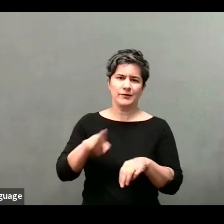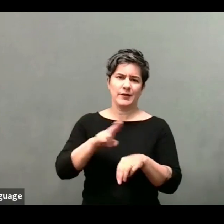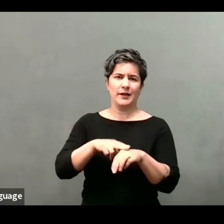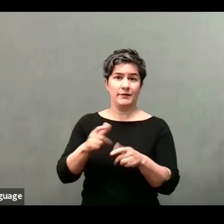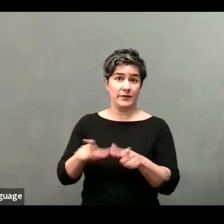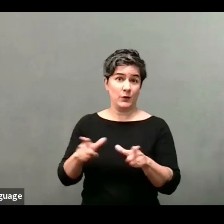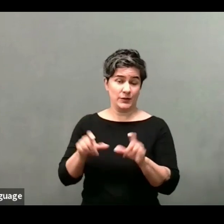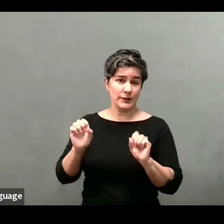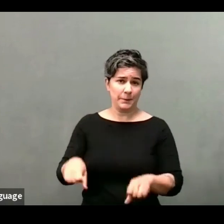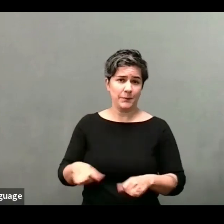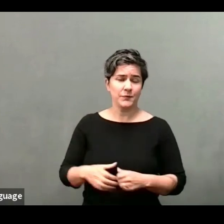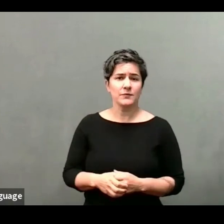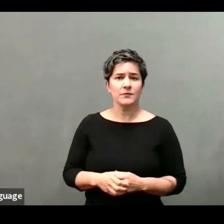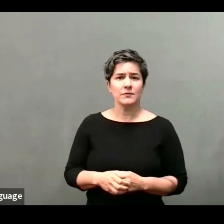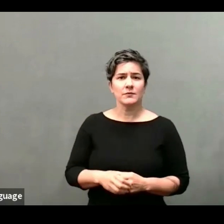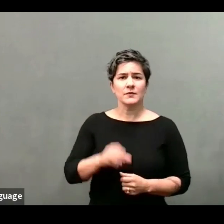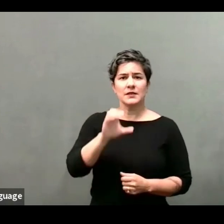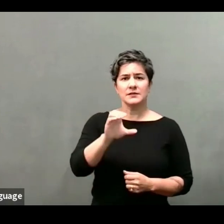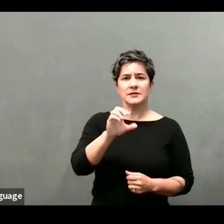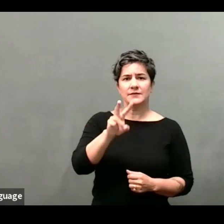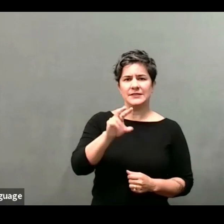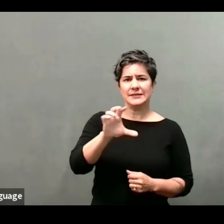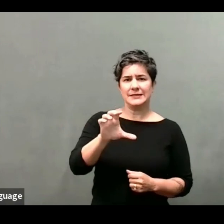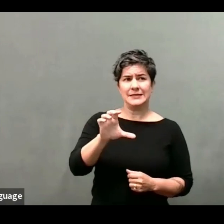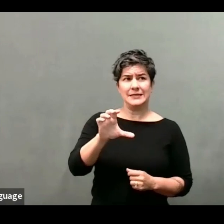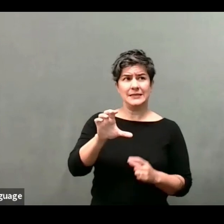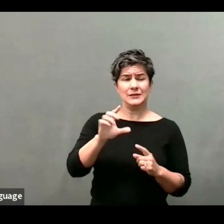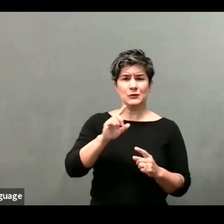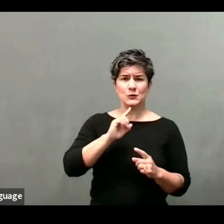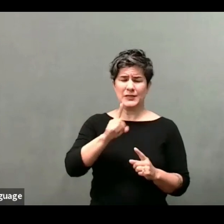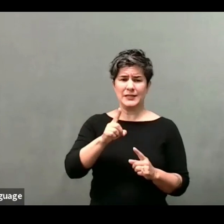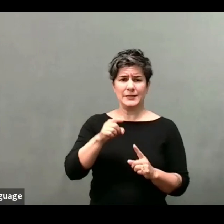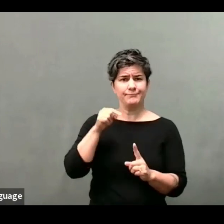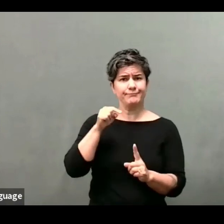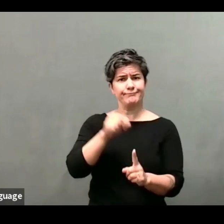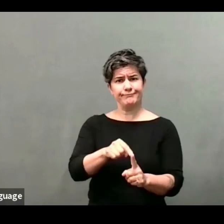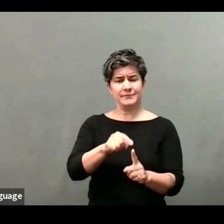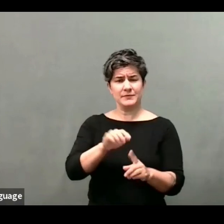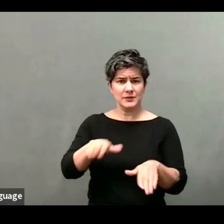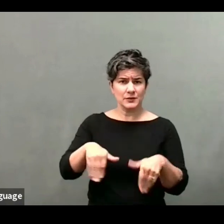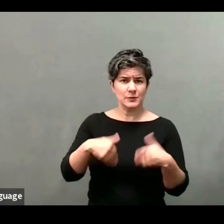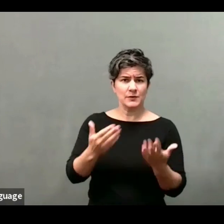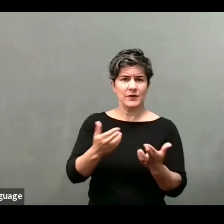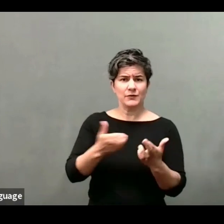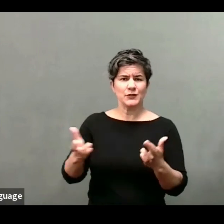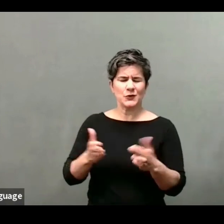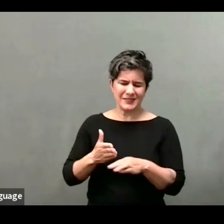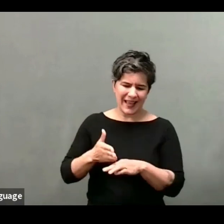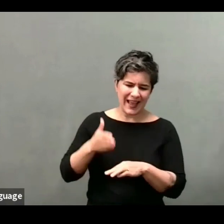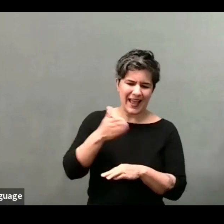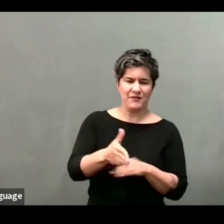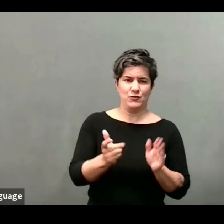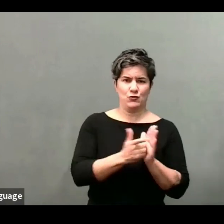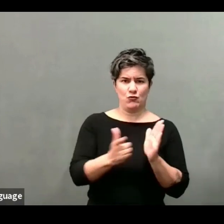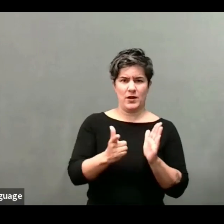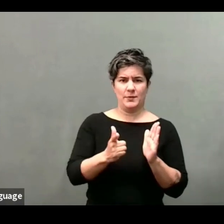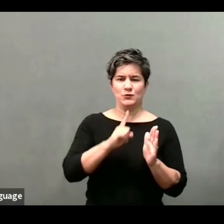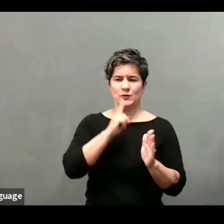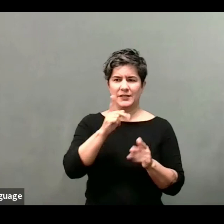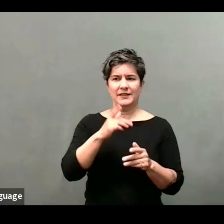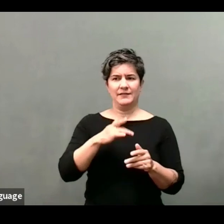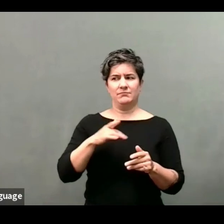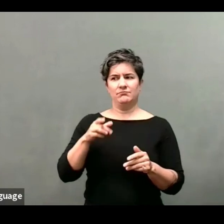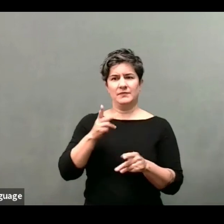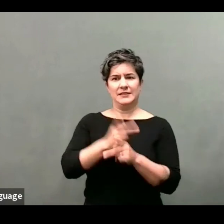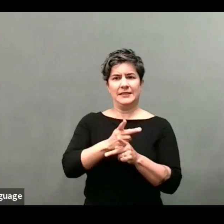language. CBC is really meant to give a resource after a crime to maximize safety, and